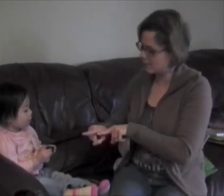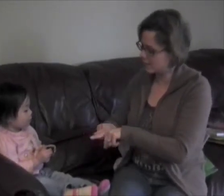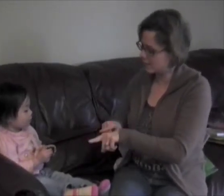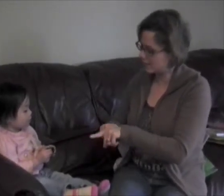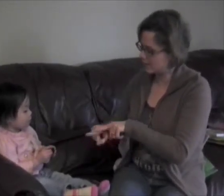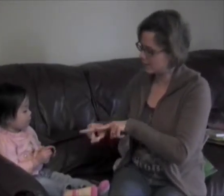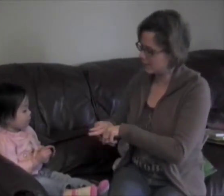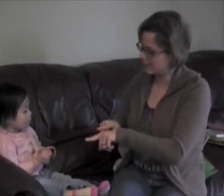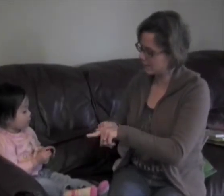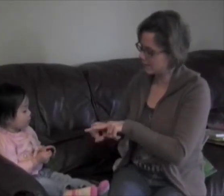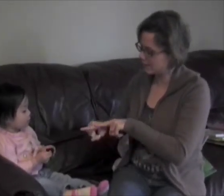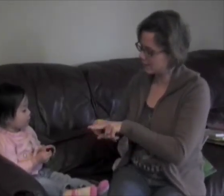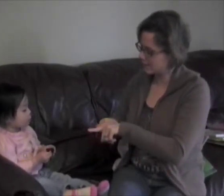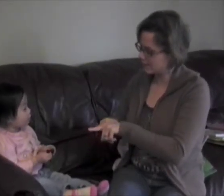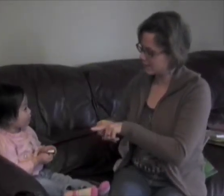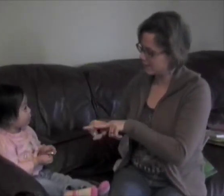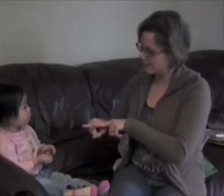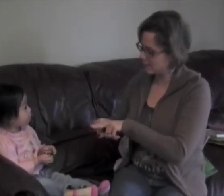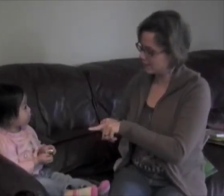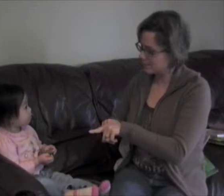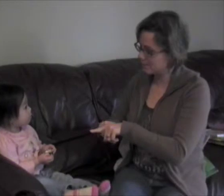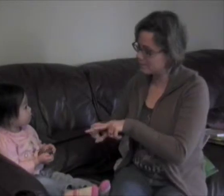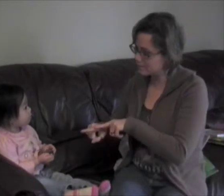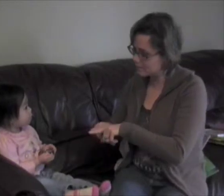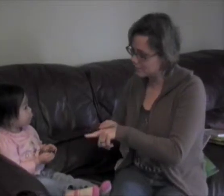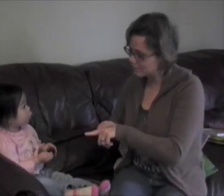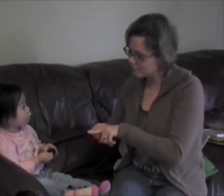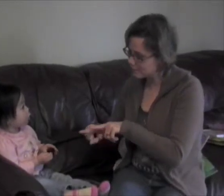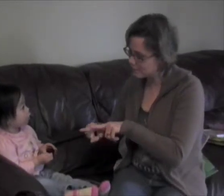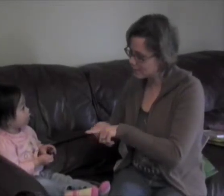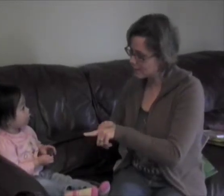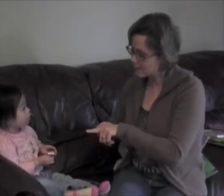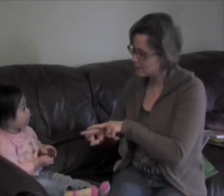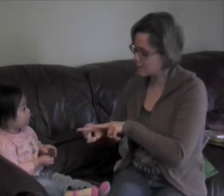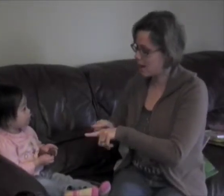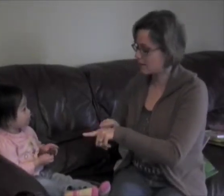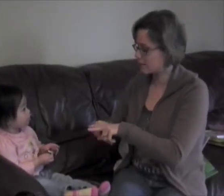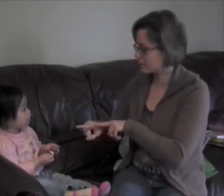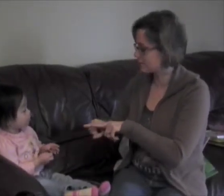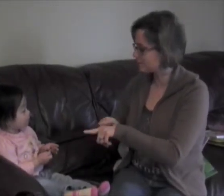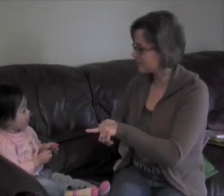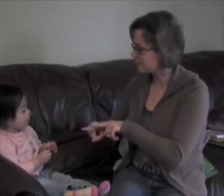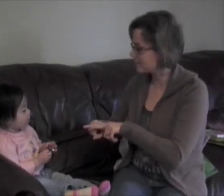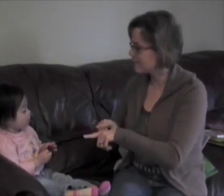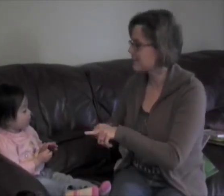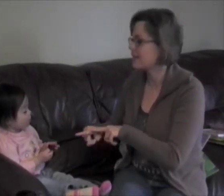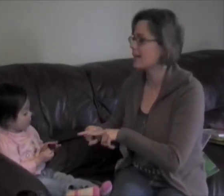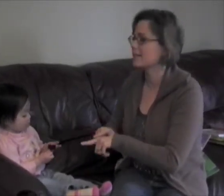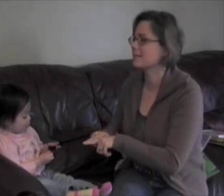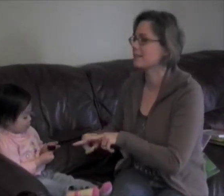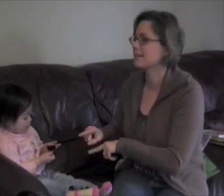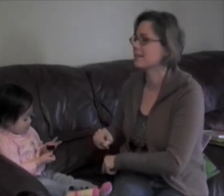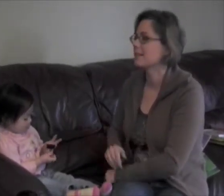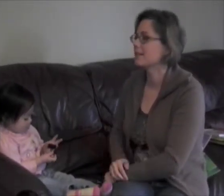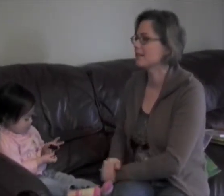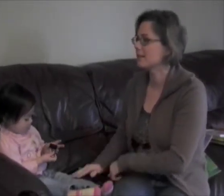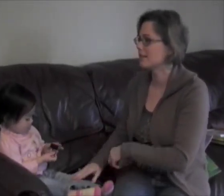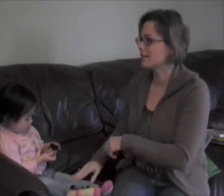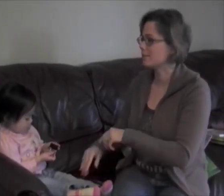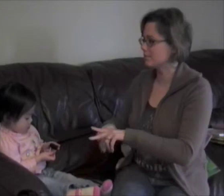is? Chart. Hmm? Chart. Socks. Socks.